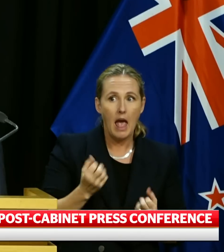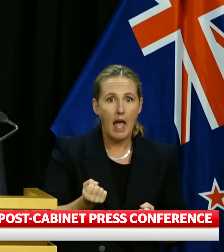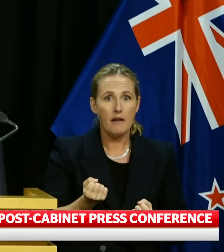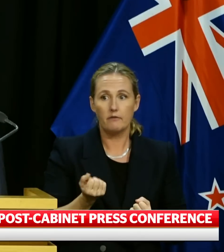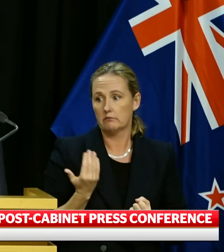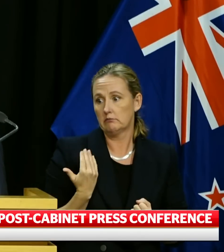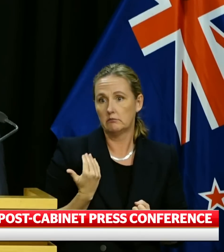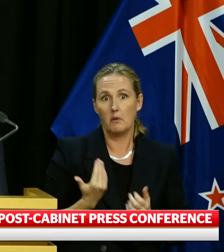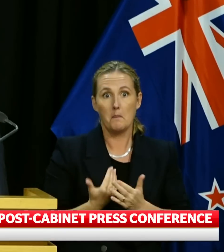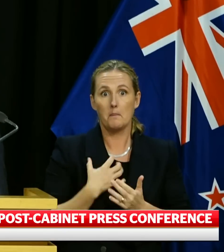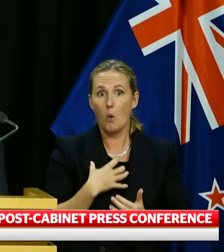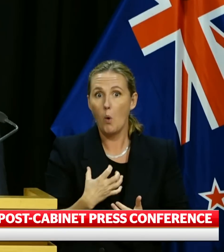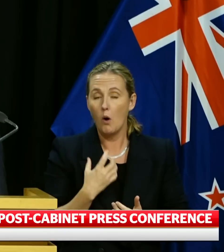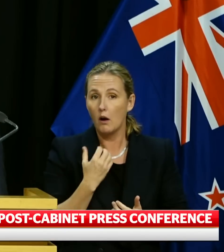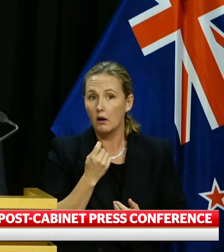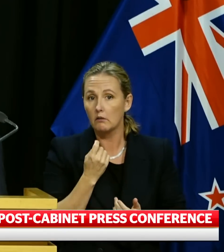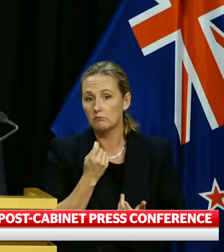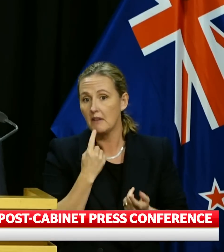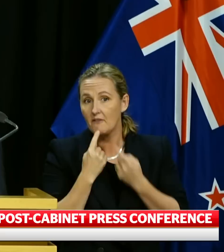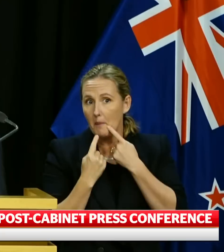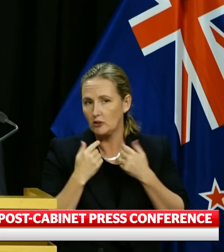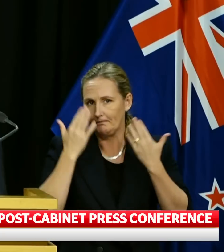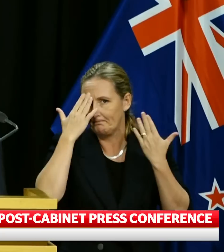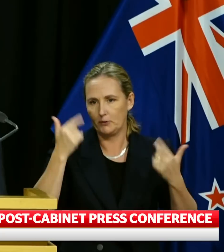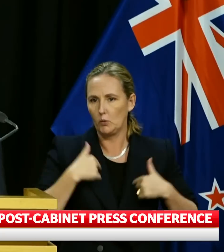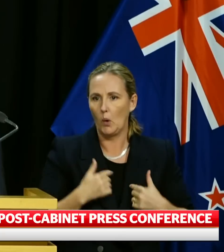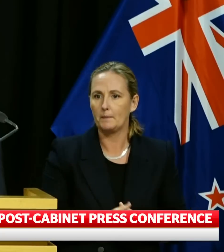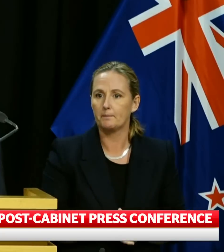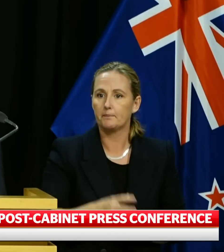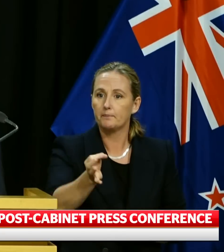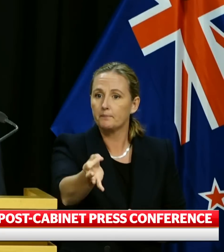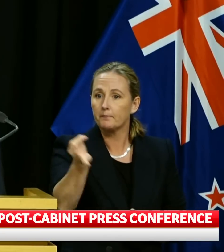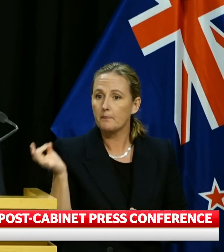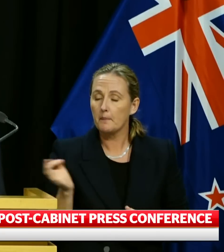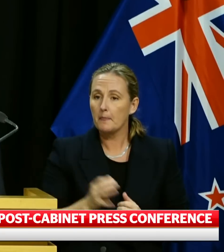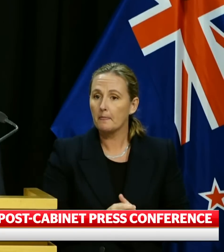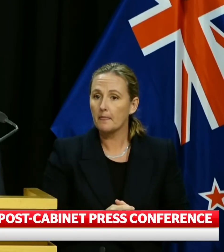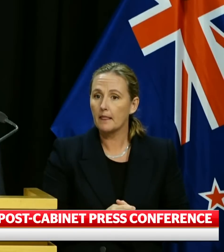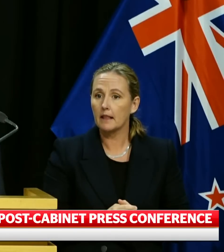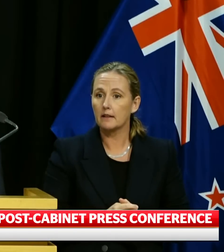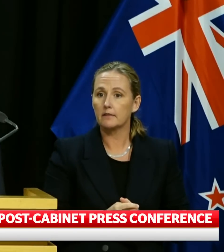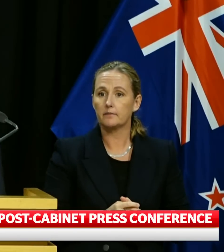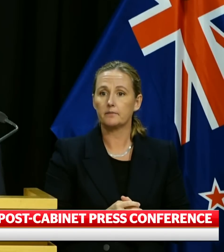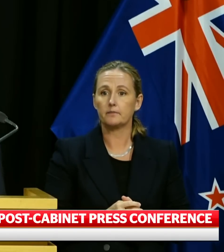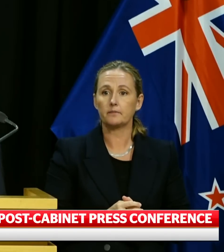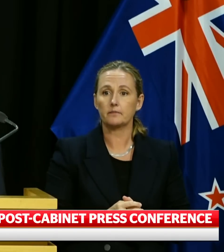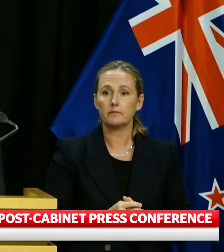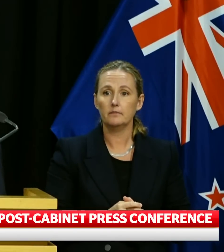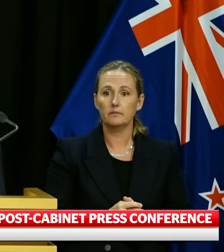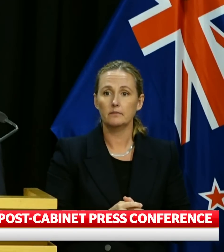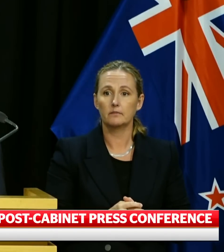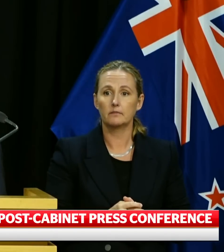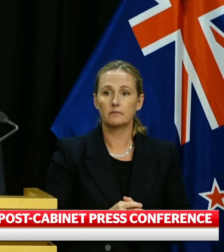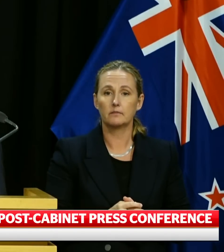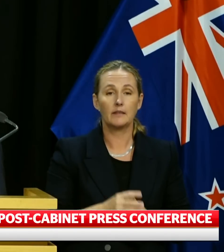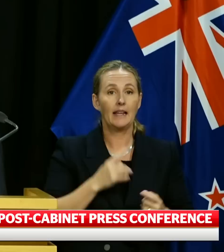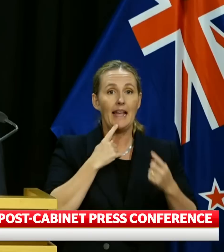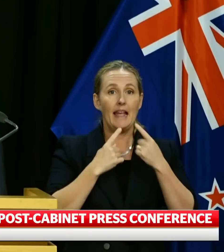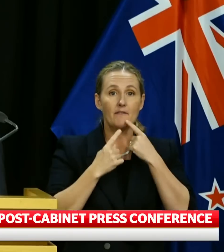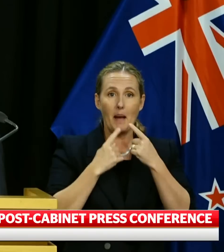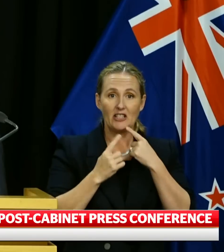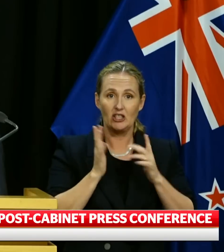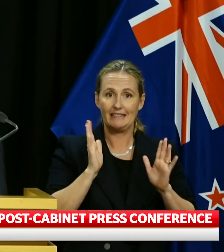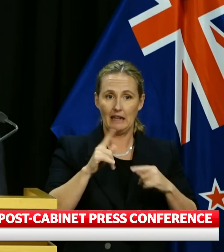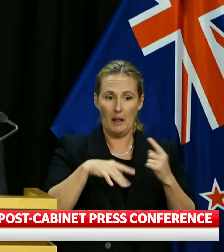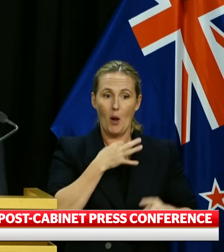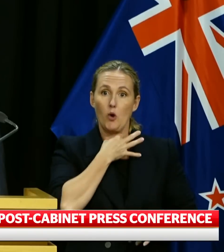last few weeks. I'm going to look to shift because presumably the data is still on the risk analysis, and that would be still